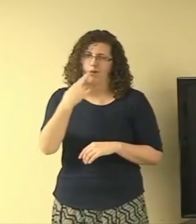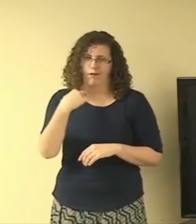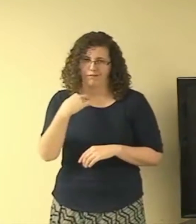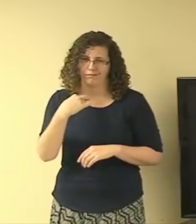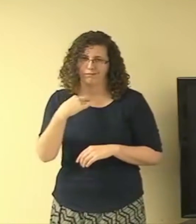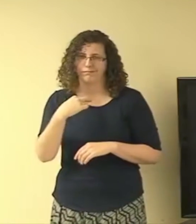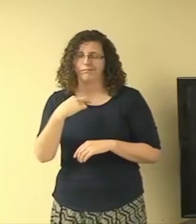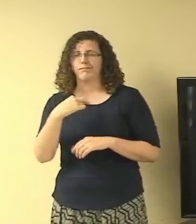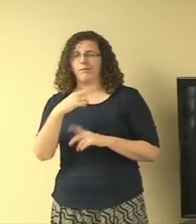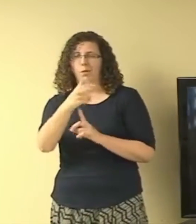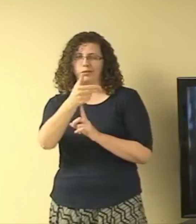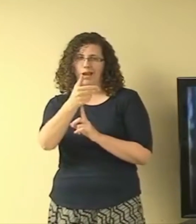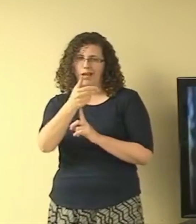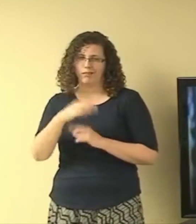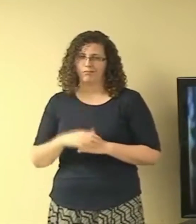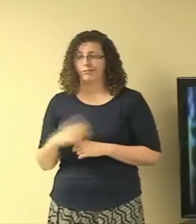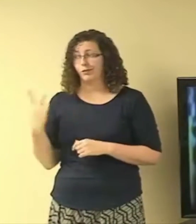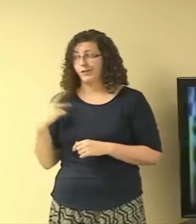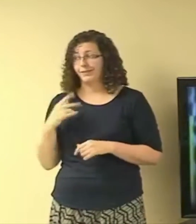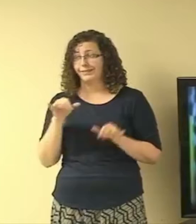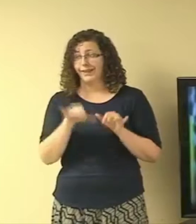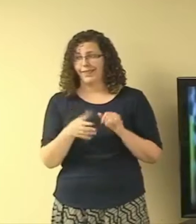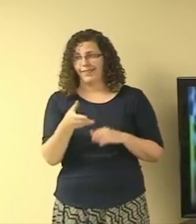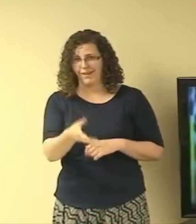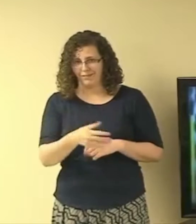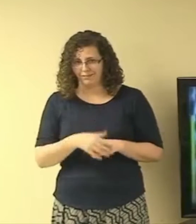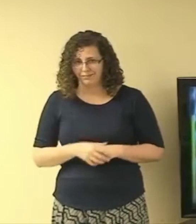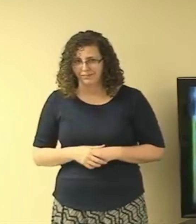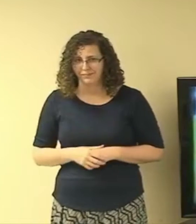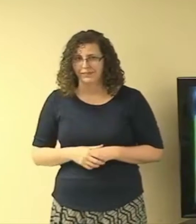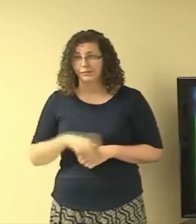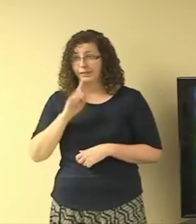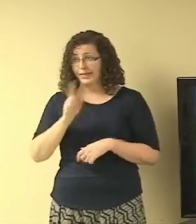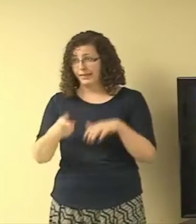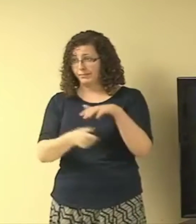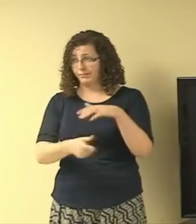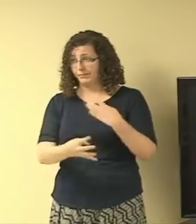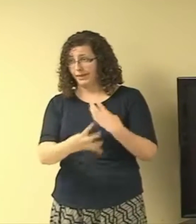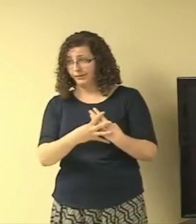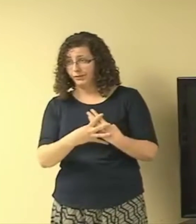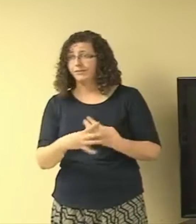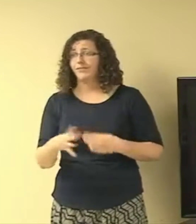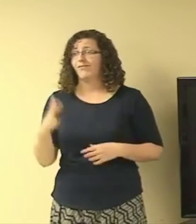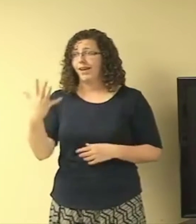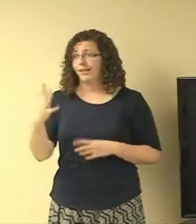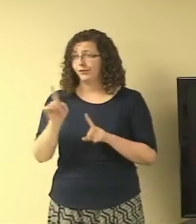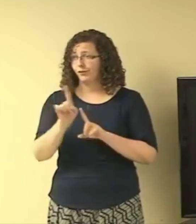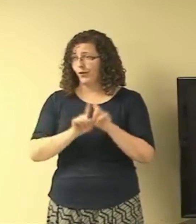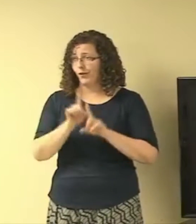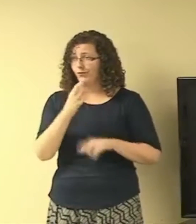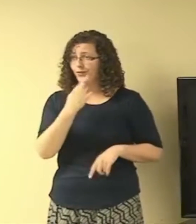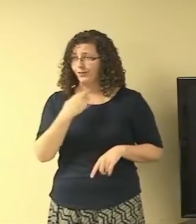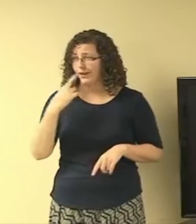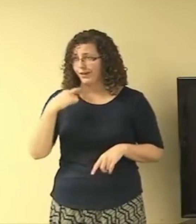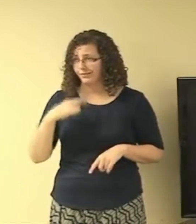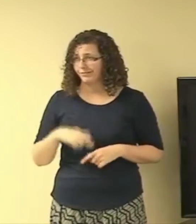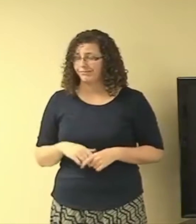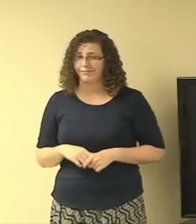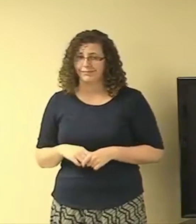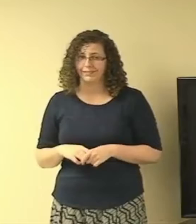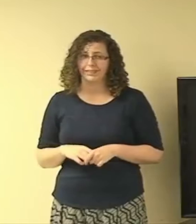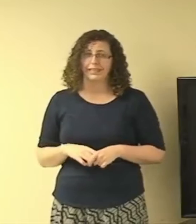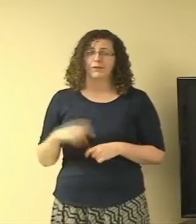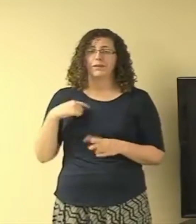we're going to stay in the Ramsey Castle, baby. The Dungeons, a 5-star restaurant. Good stuff. Dalhousie, it's called.